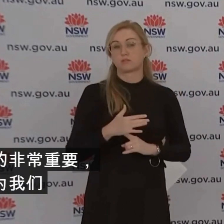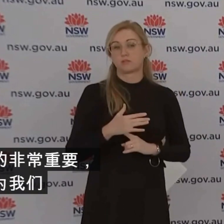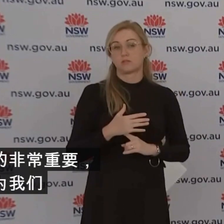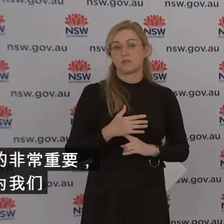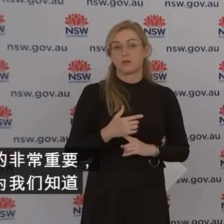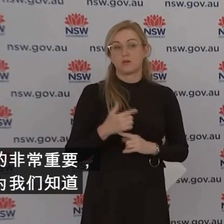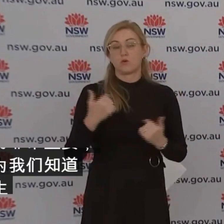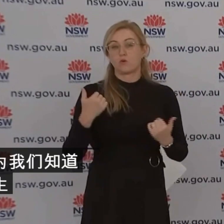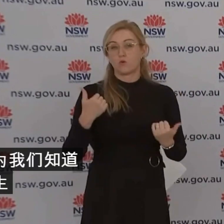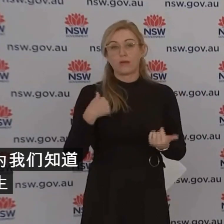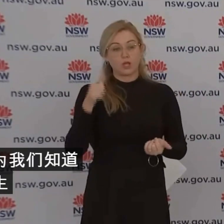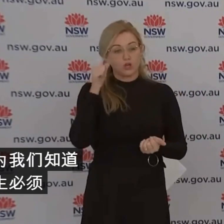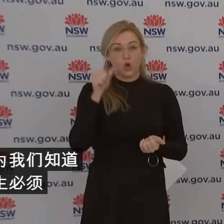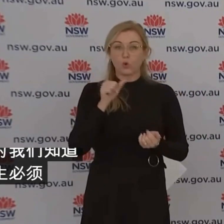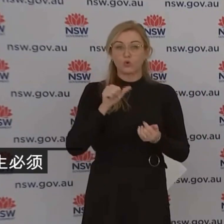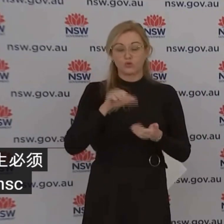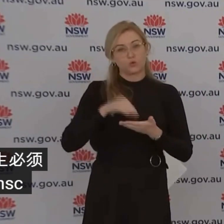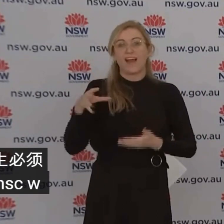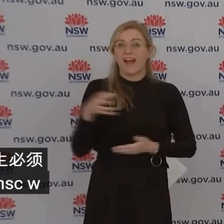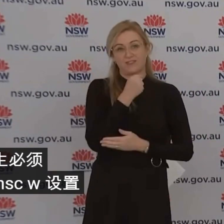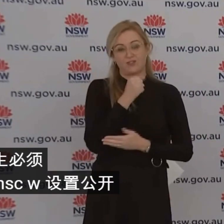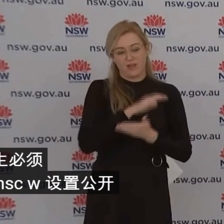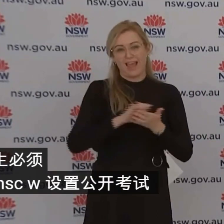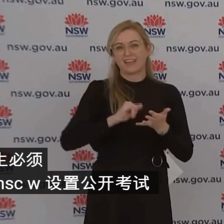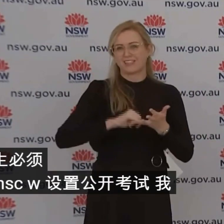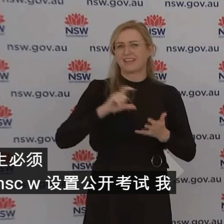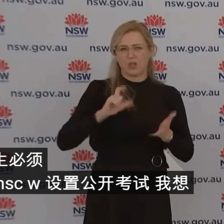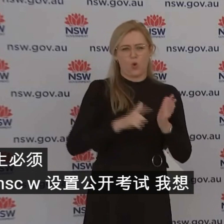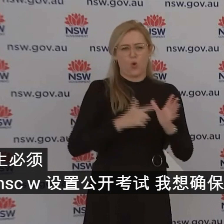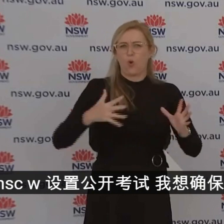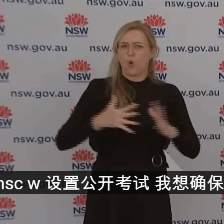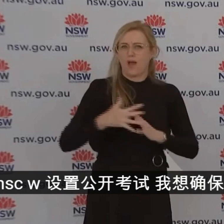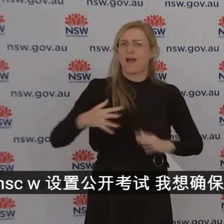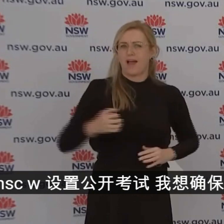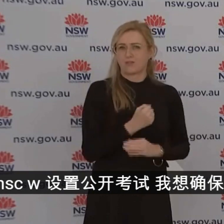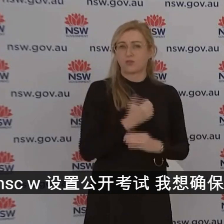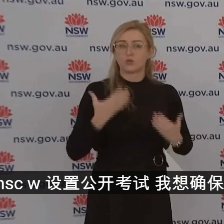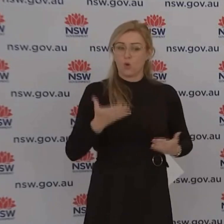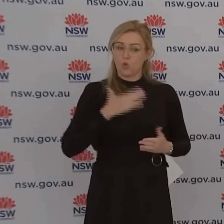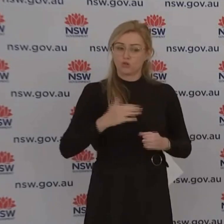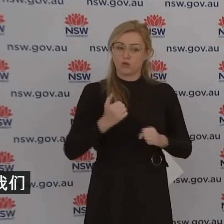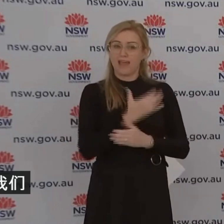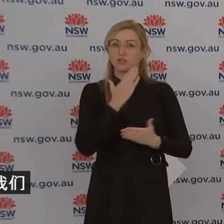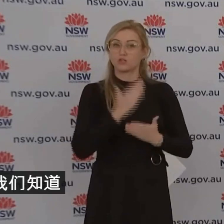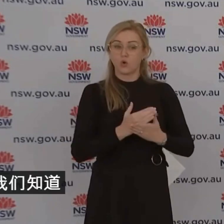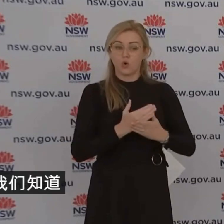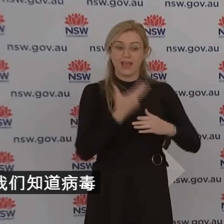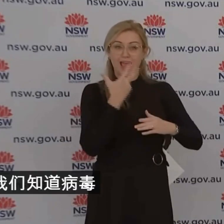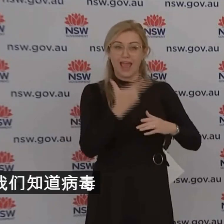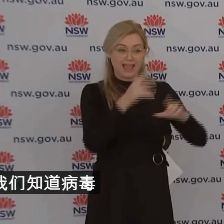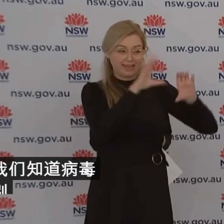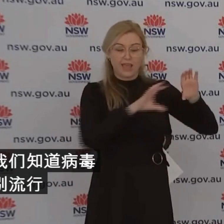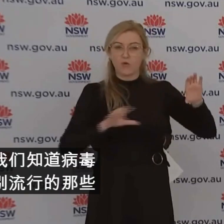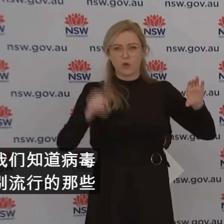we know it's a requirement that students have to sit a public examination for the HSC. We want to make sure that in those local government areas where we know the virus